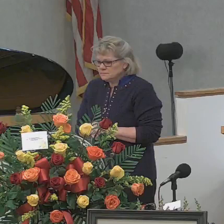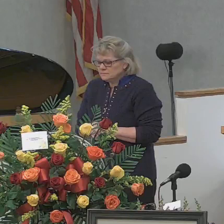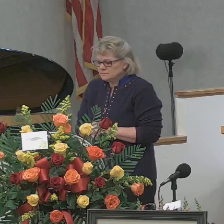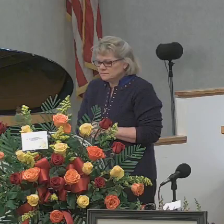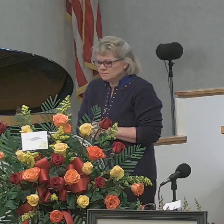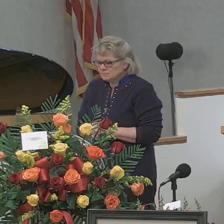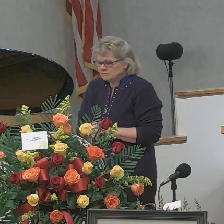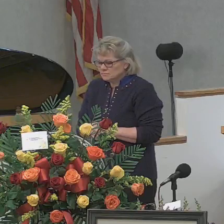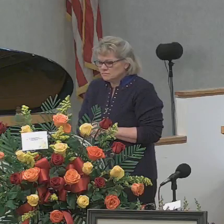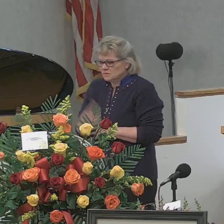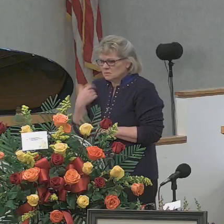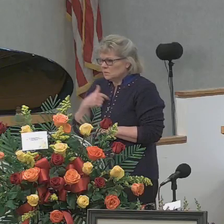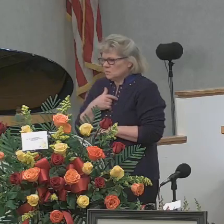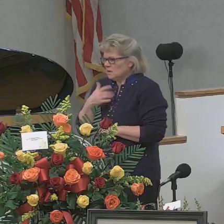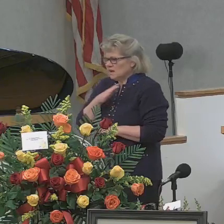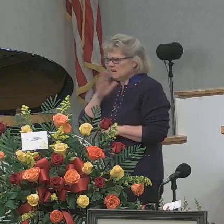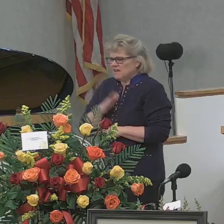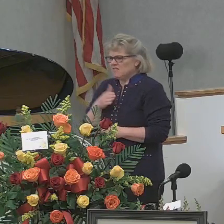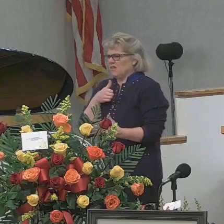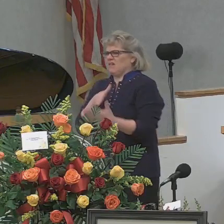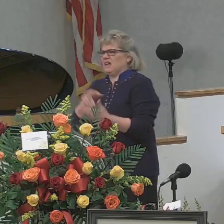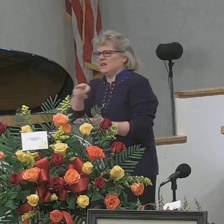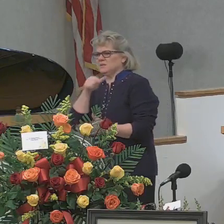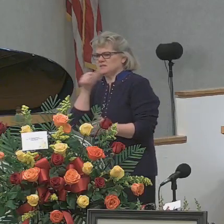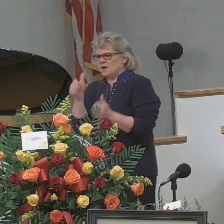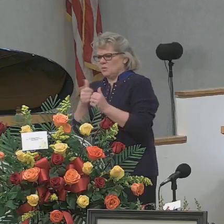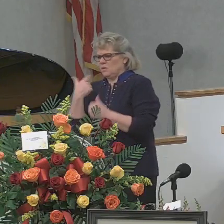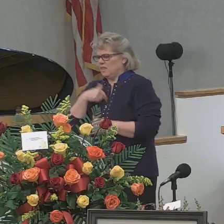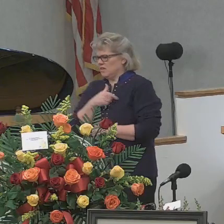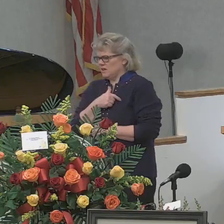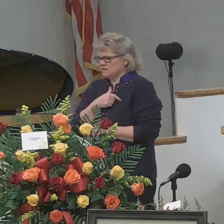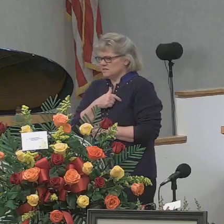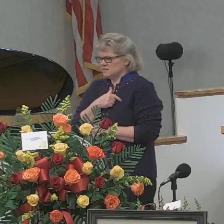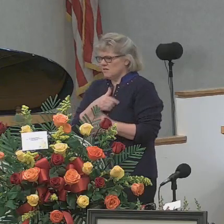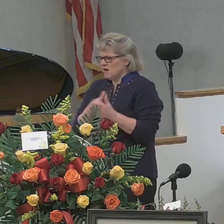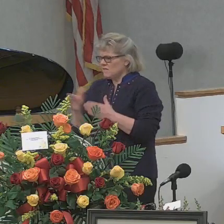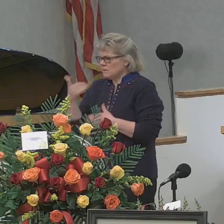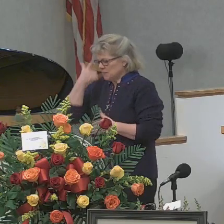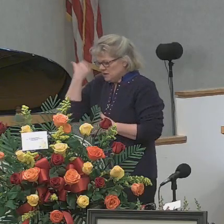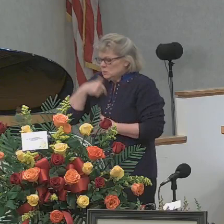So we never held it against him that he was not with us a lot of times, because